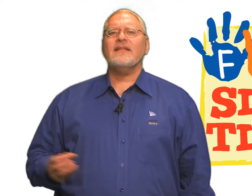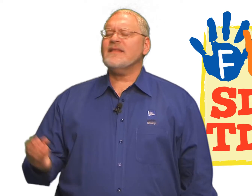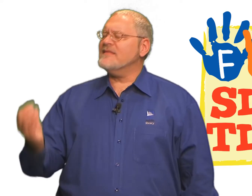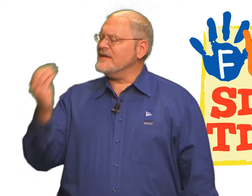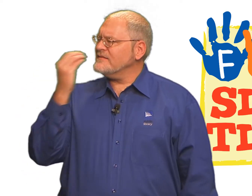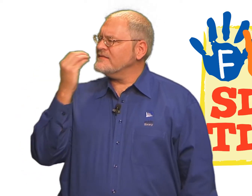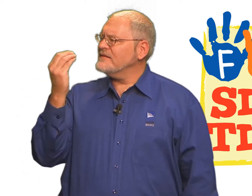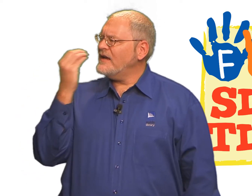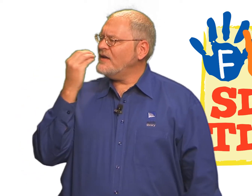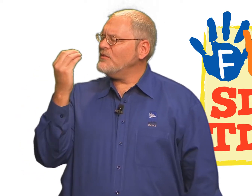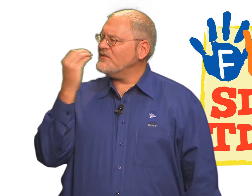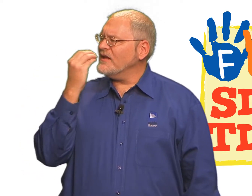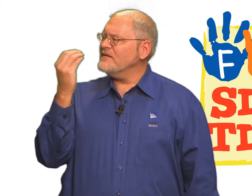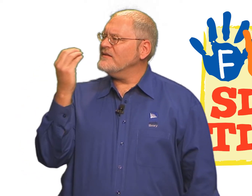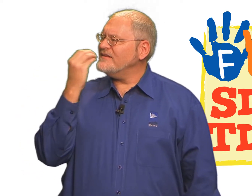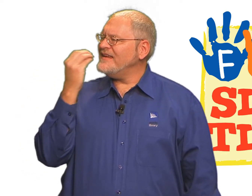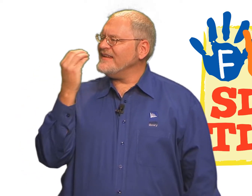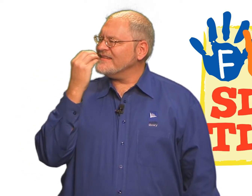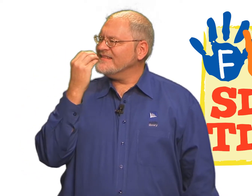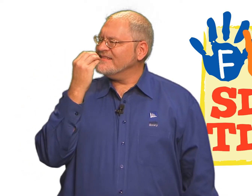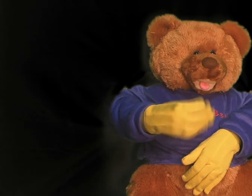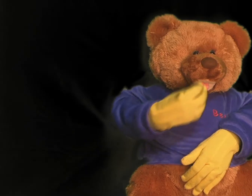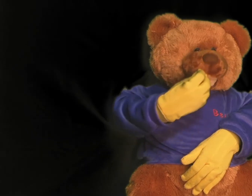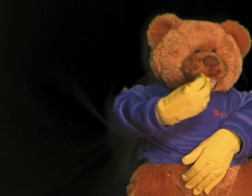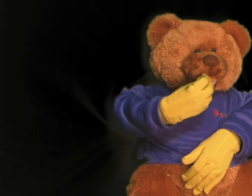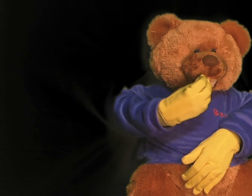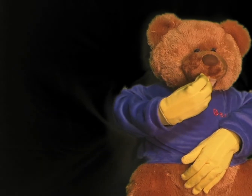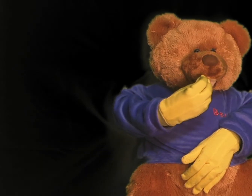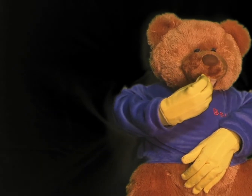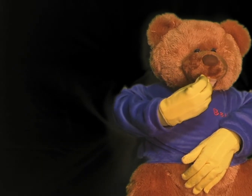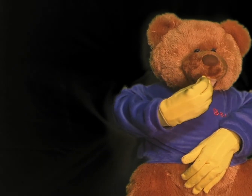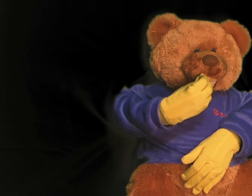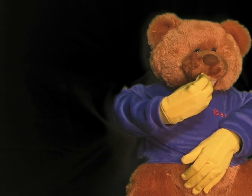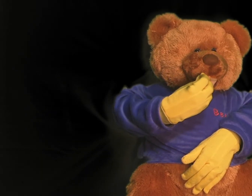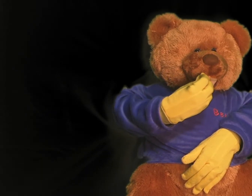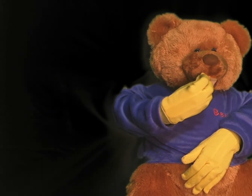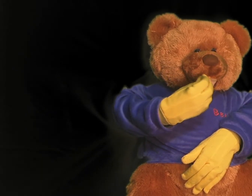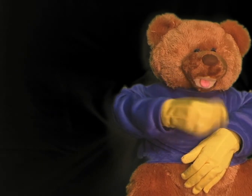like this and pretend to eat. Eat!